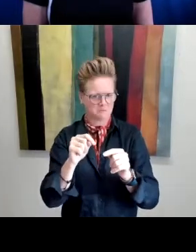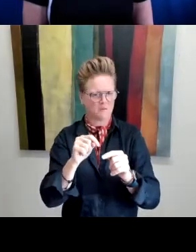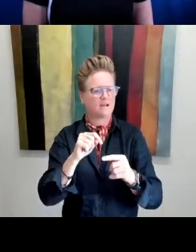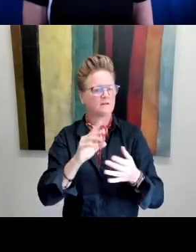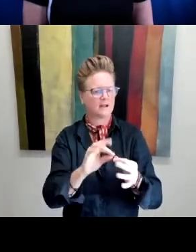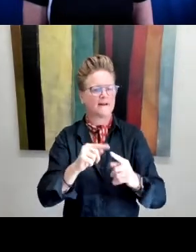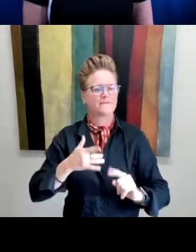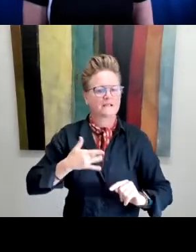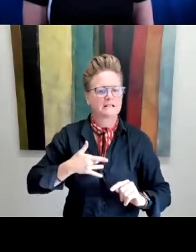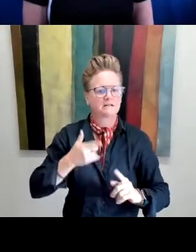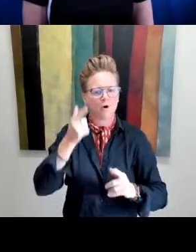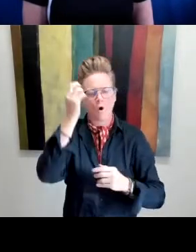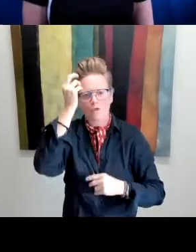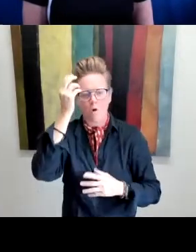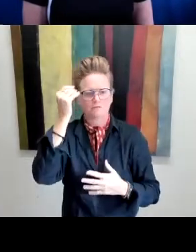In the chat,